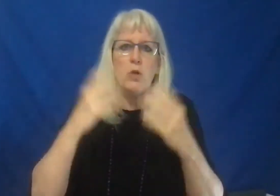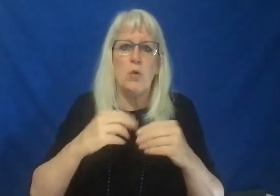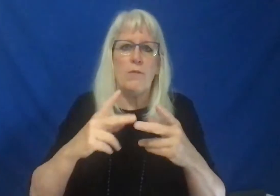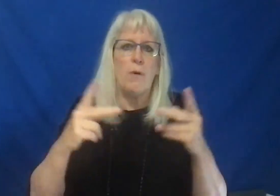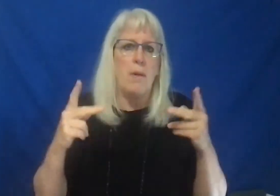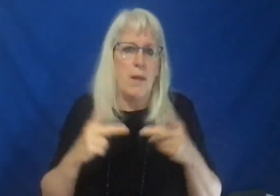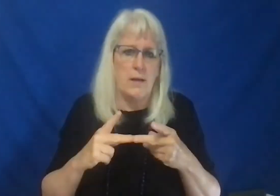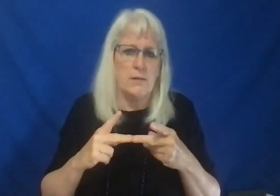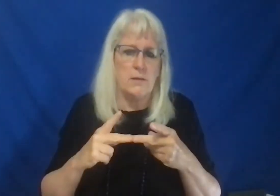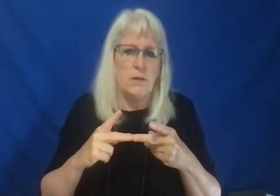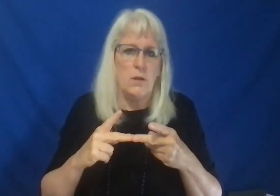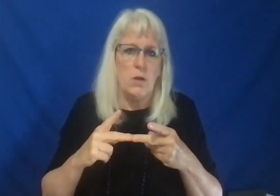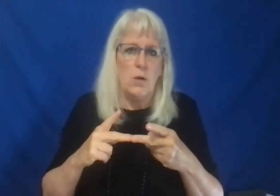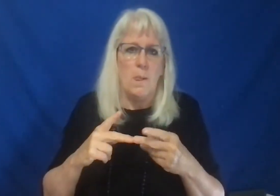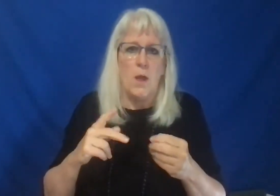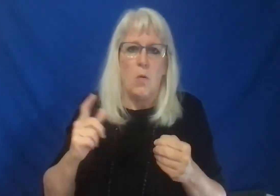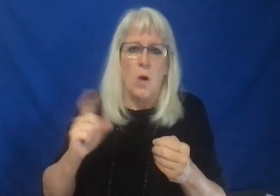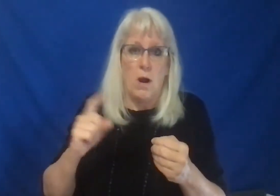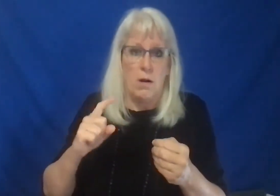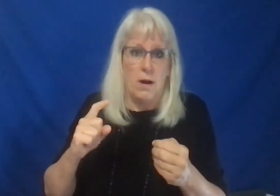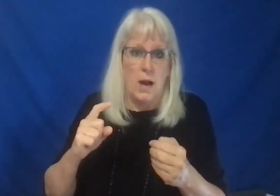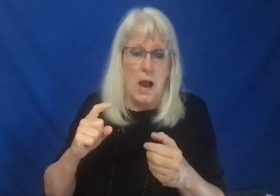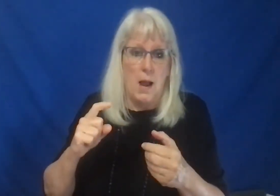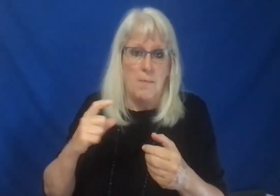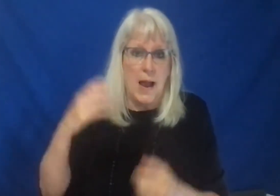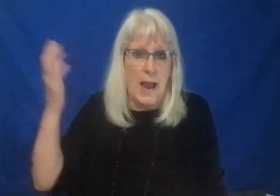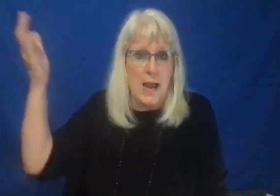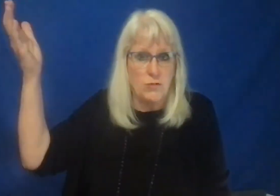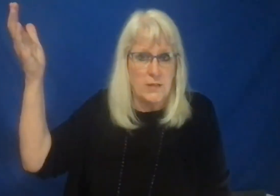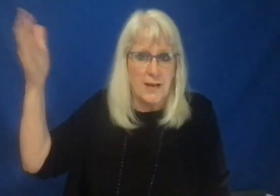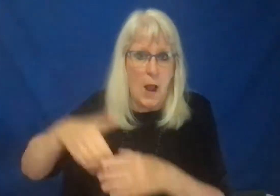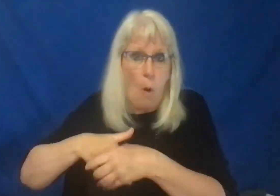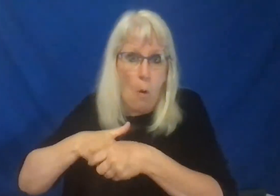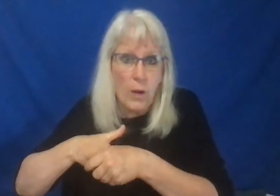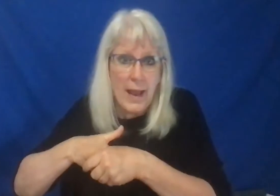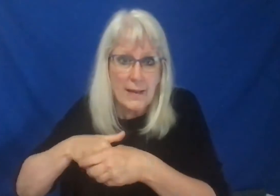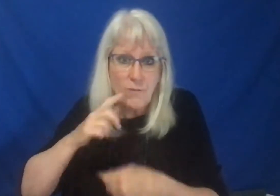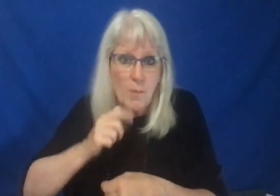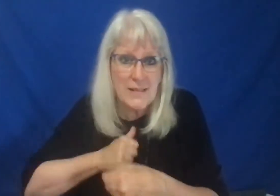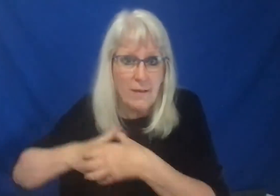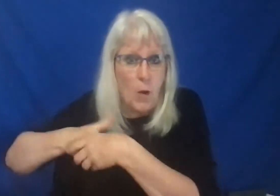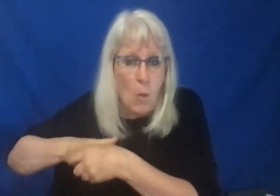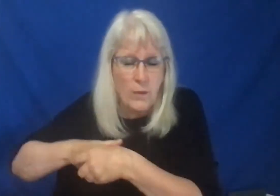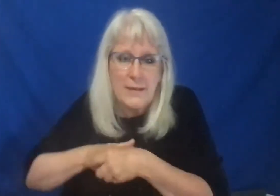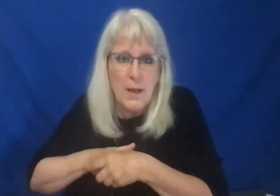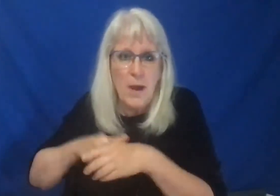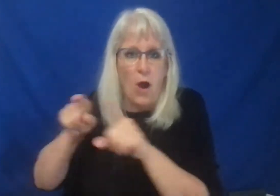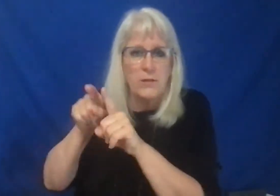out, and I'm holding my own hand, which is something I've learned how to do in this program, but I'm also holding my higher power's hand